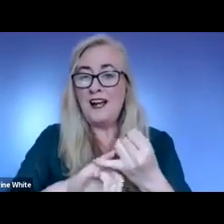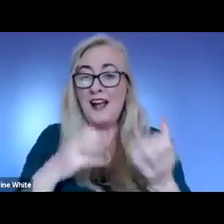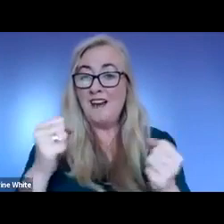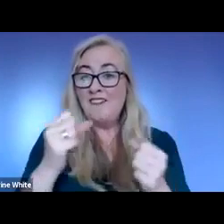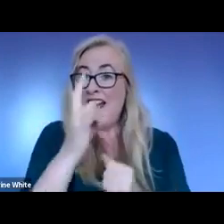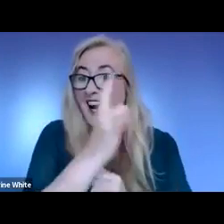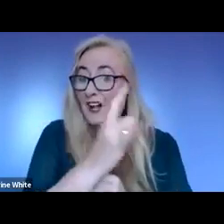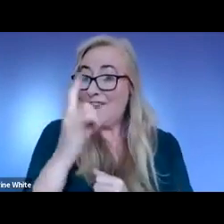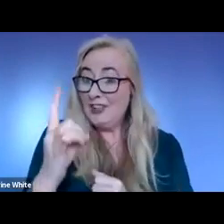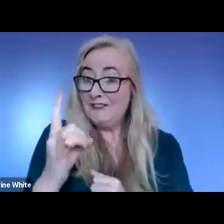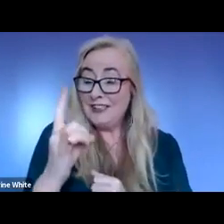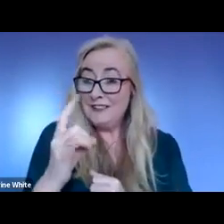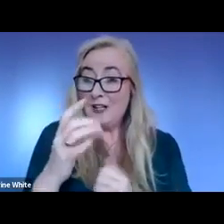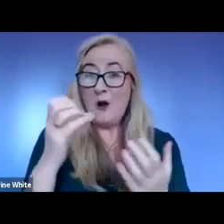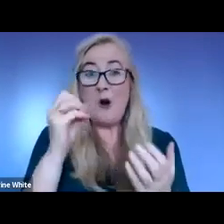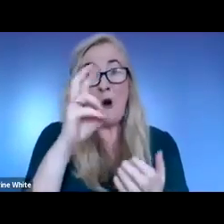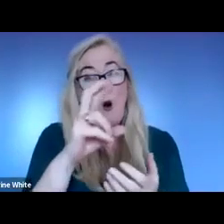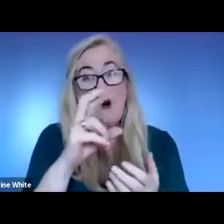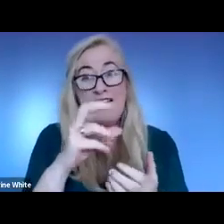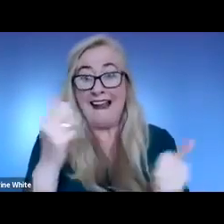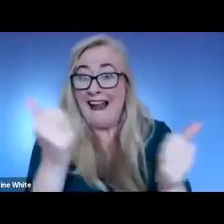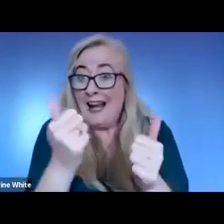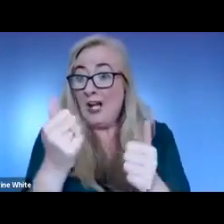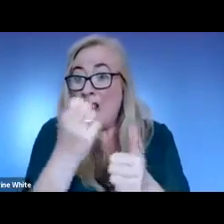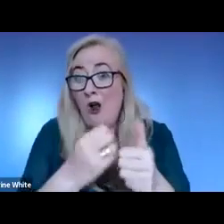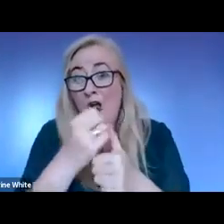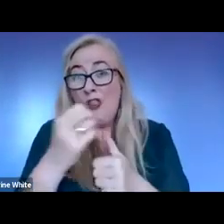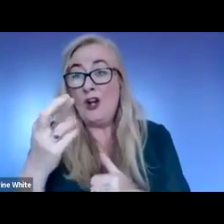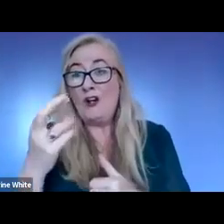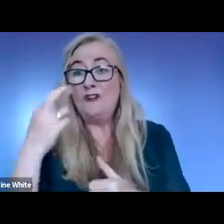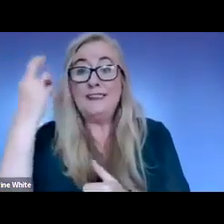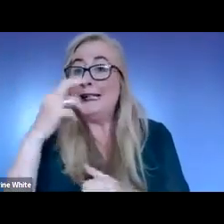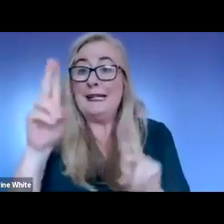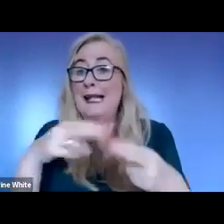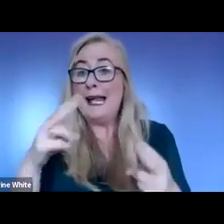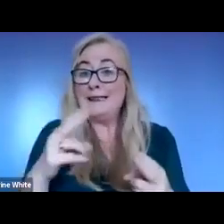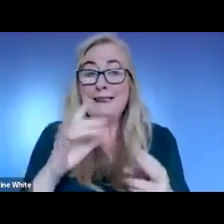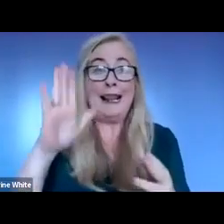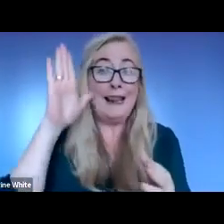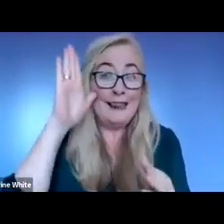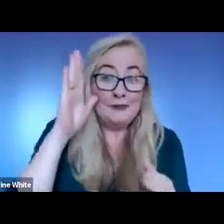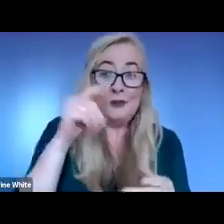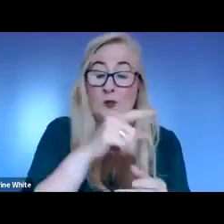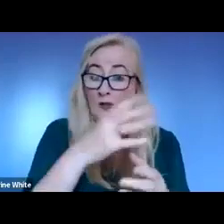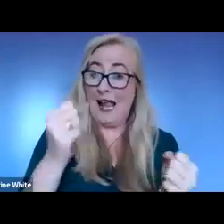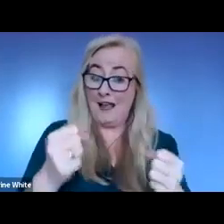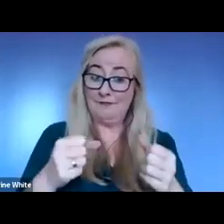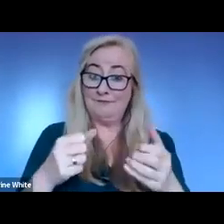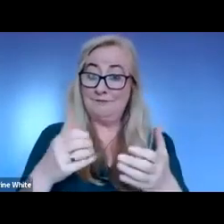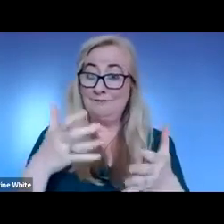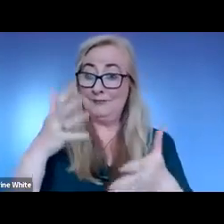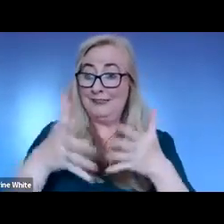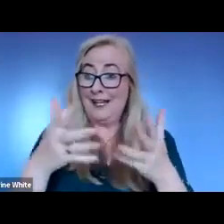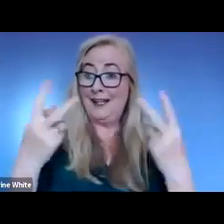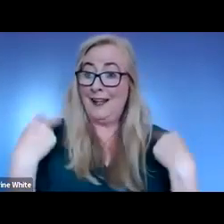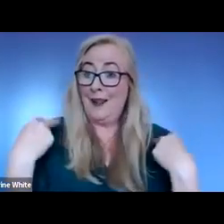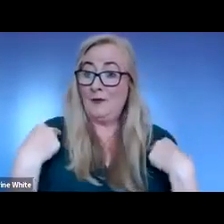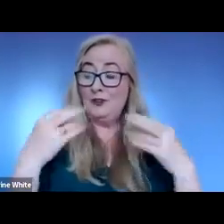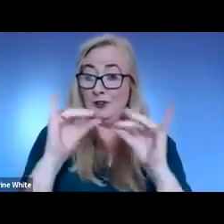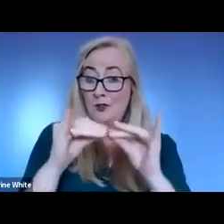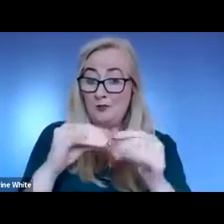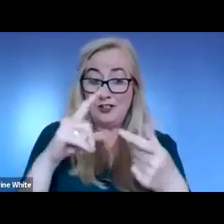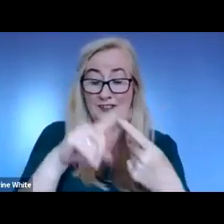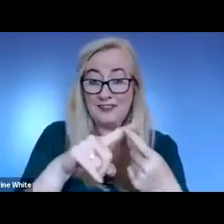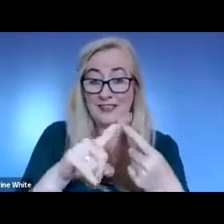of hearing or who for other reasons cannot listen to the spoken word, we have sign language interpreters, and